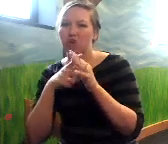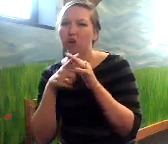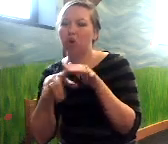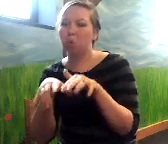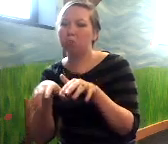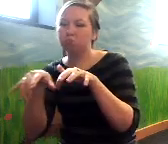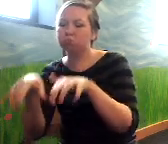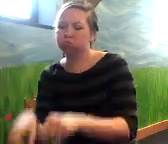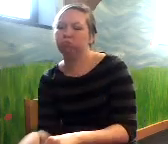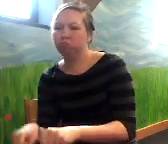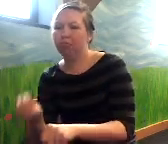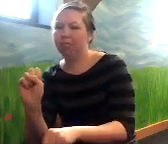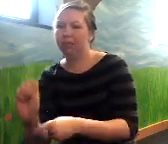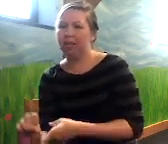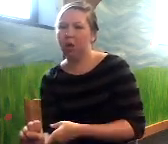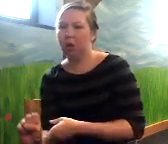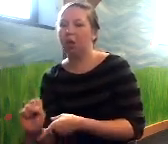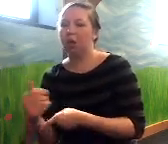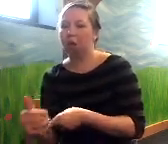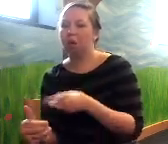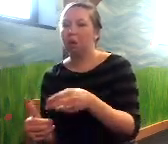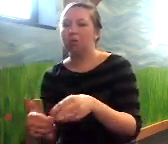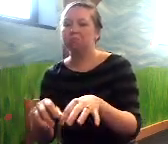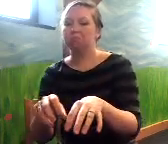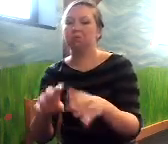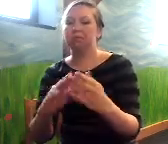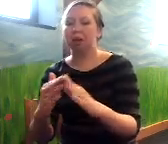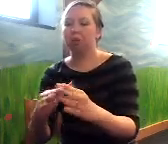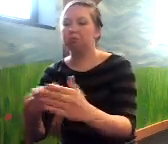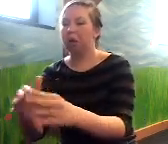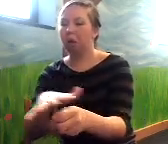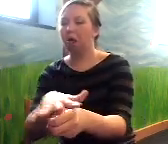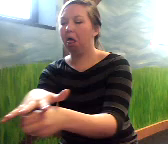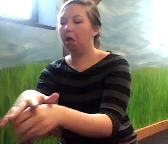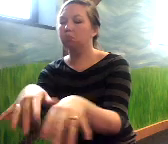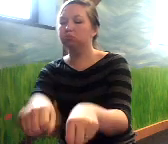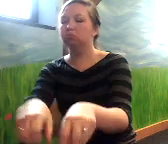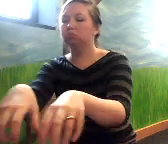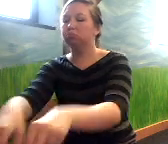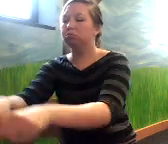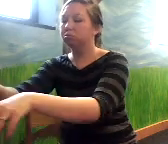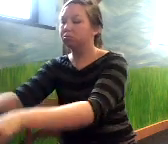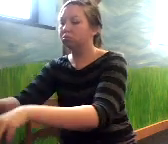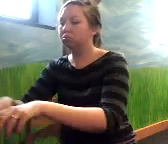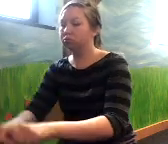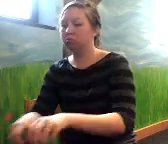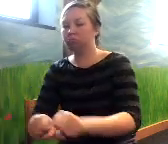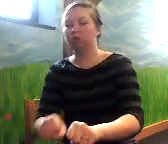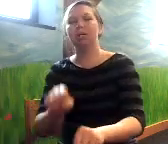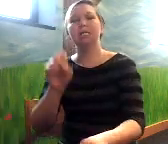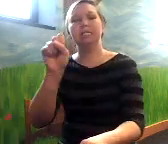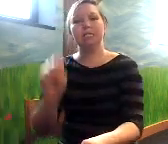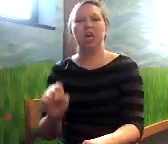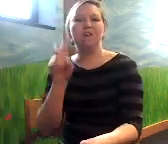South Vietnam is becoming engulfed by North Vietnamese communist forces. It all comes to a